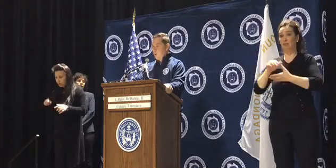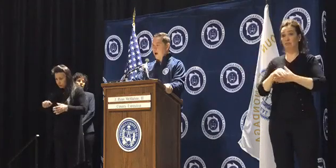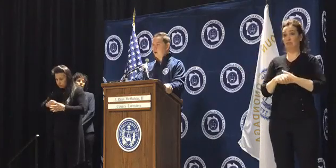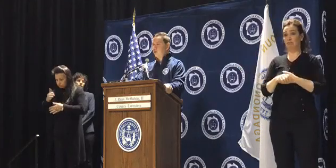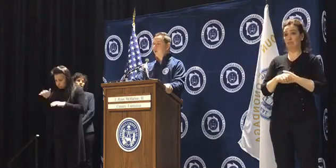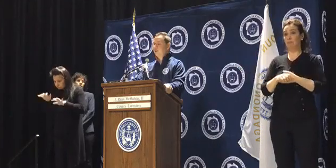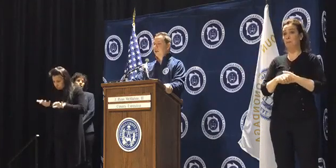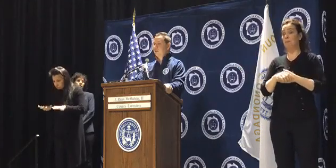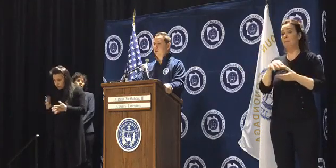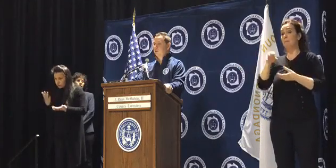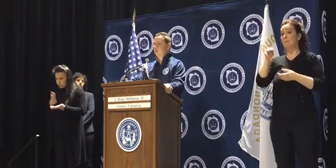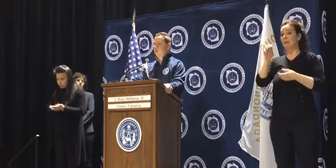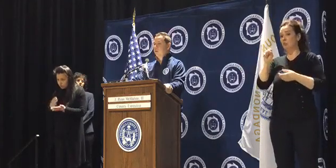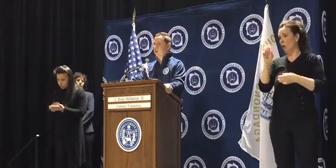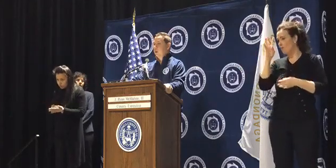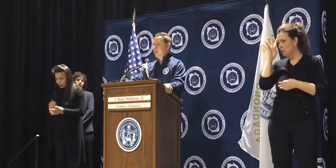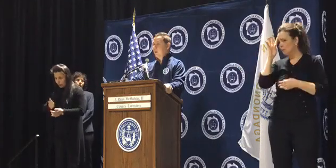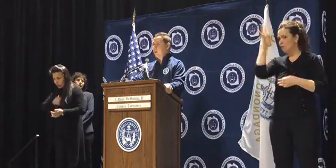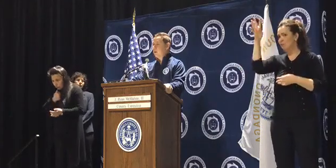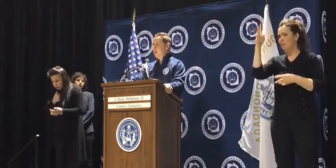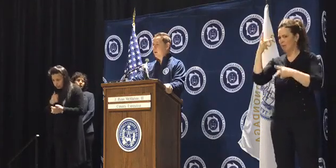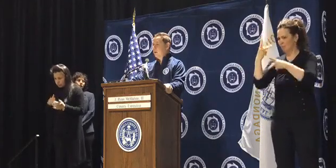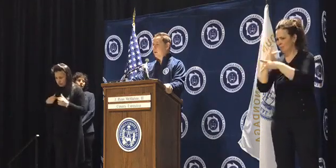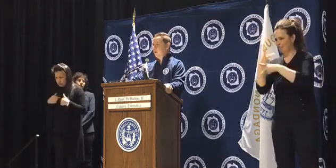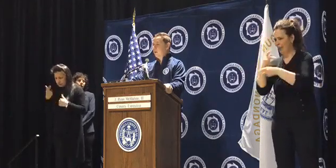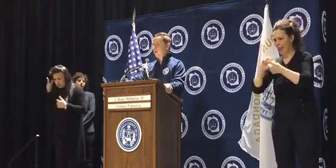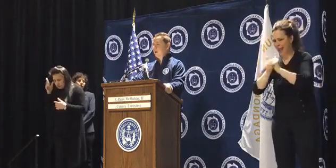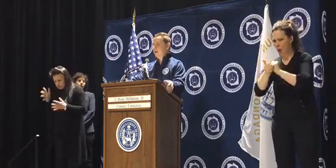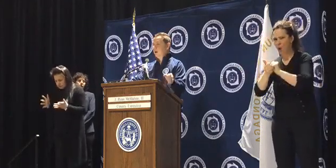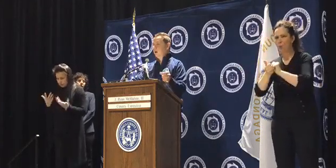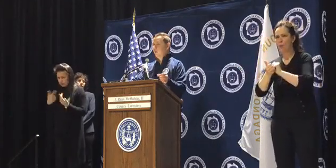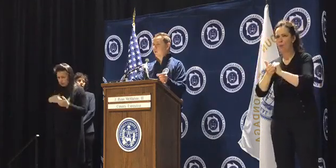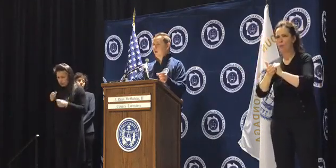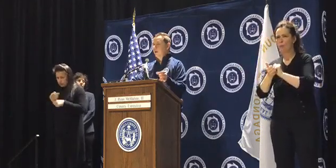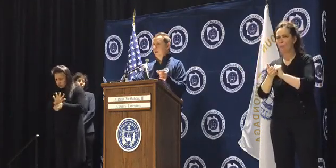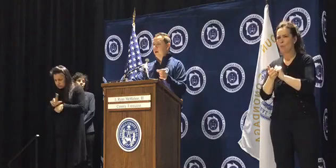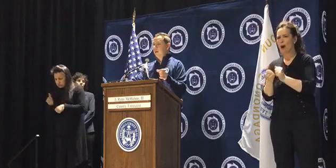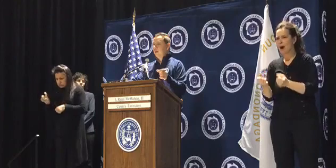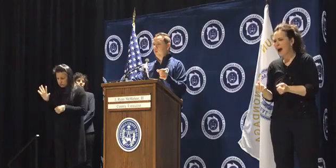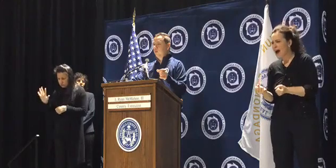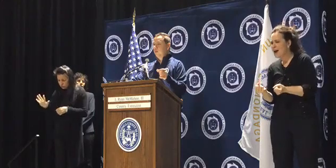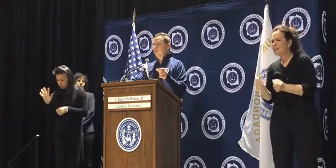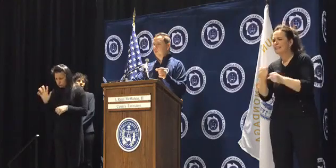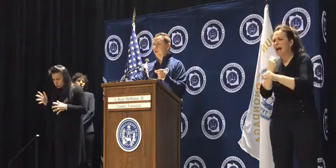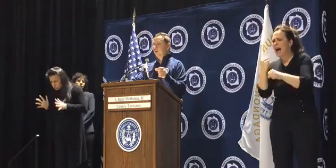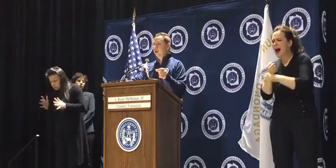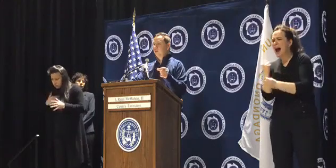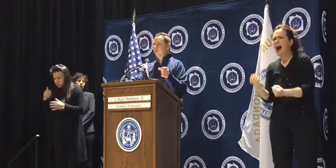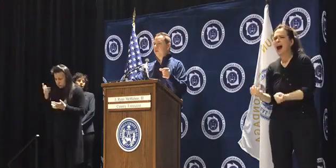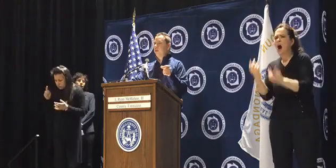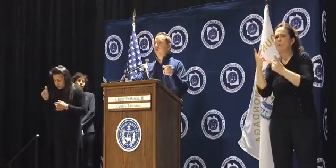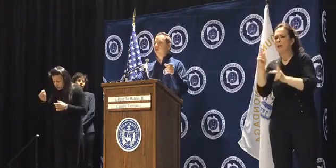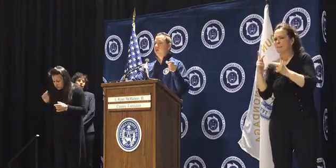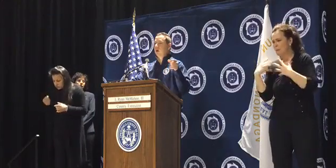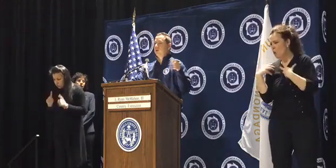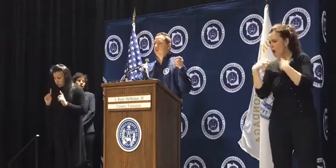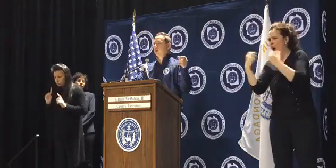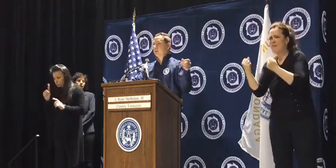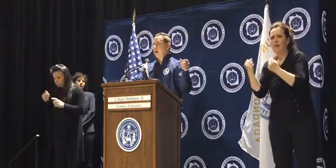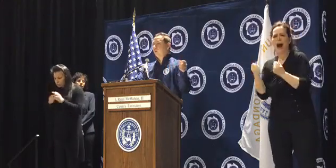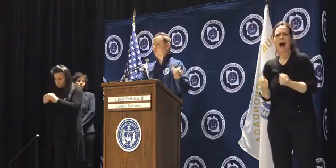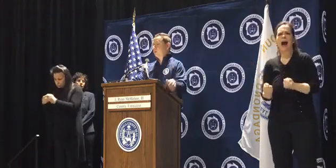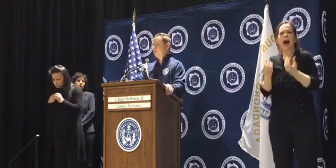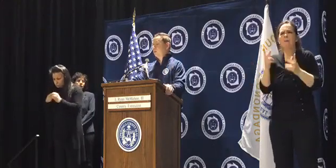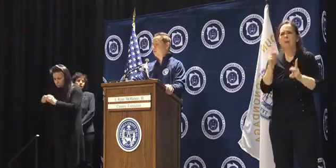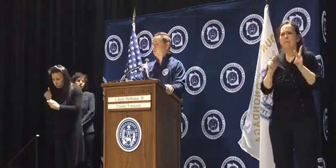can go on and do an assessment tool, and they can then look at that algorithm, and it will give people an indication of maybe they should talk to